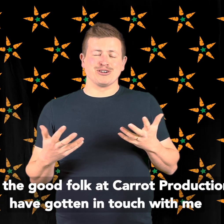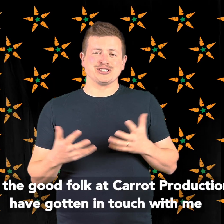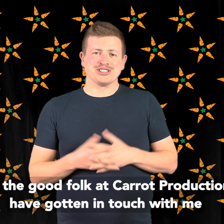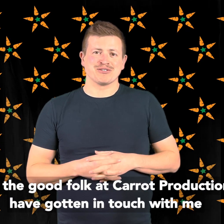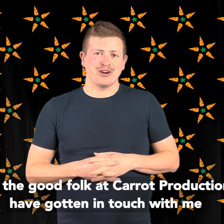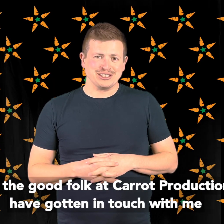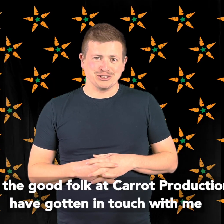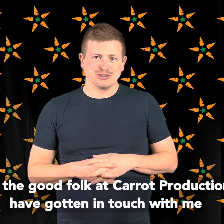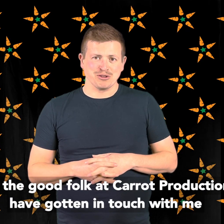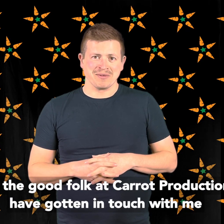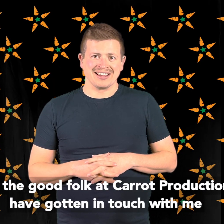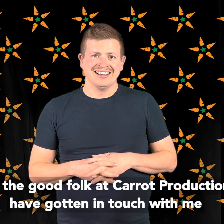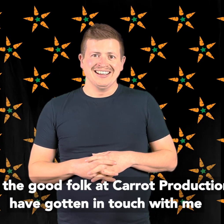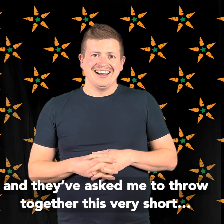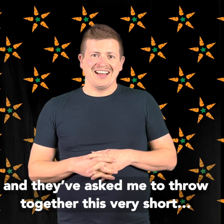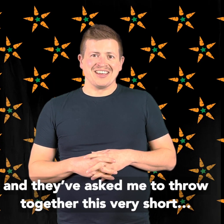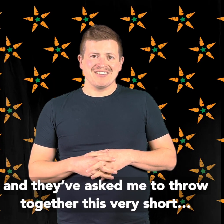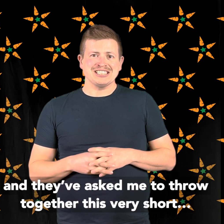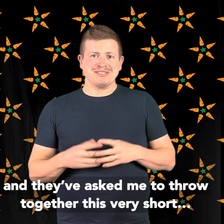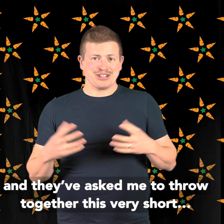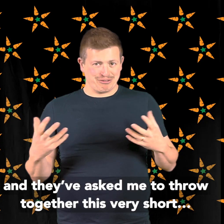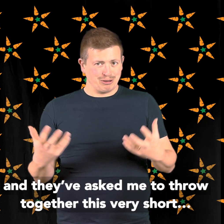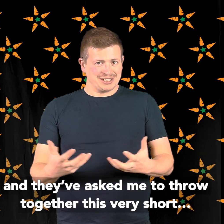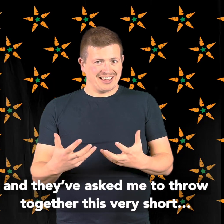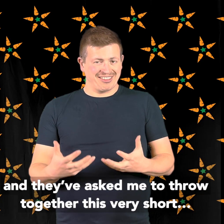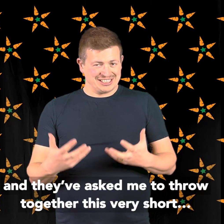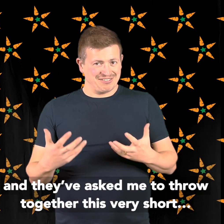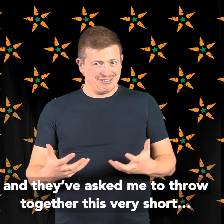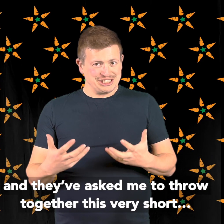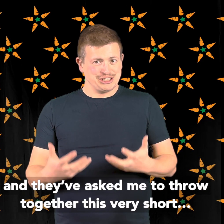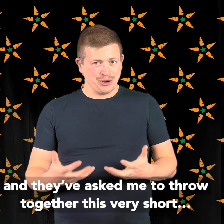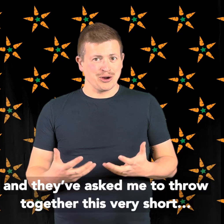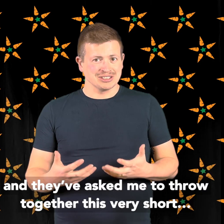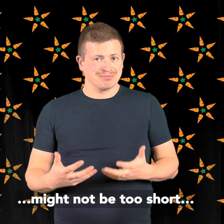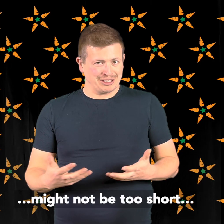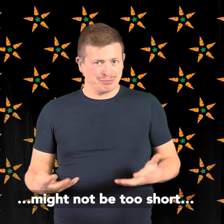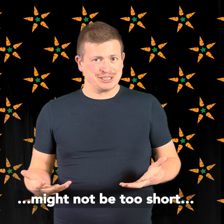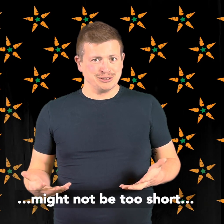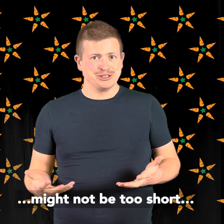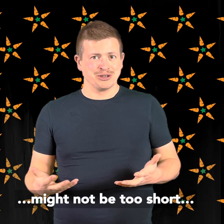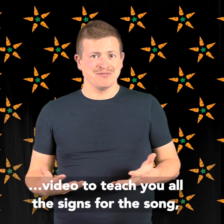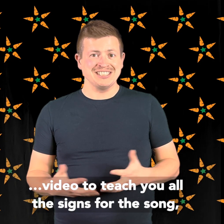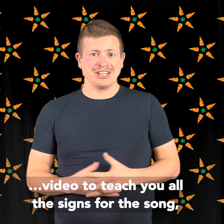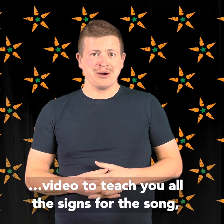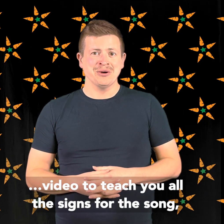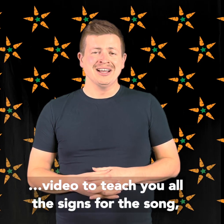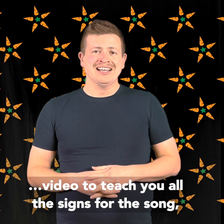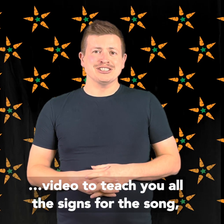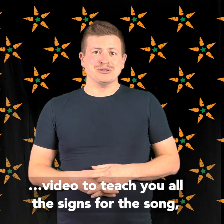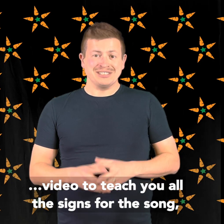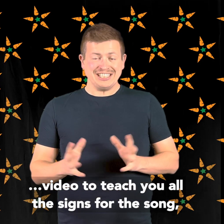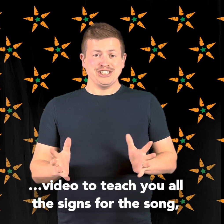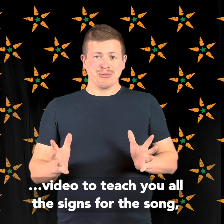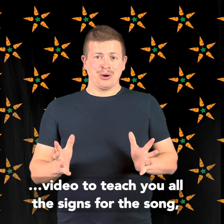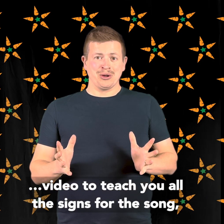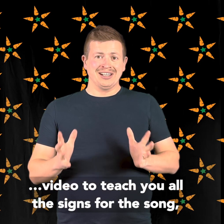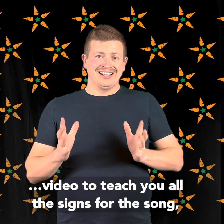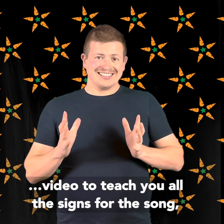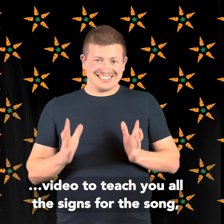Productions have gotten in touch with me and they've asked me to throw together this very short, might not be too short, video to teach you all the